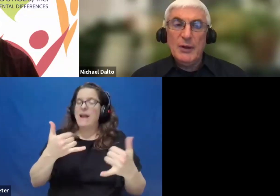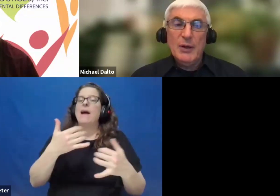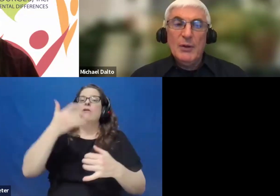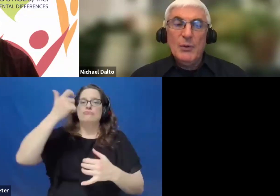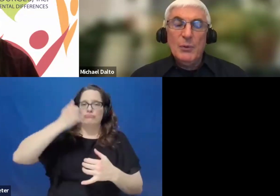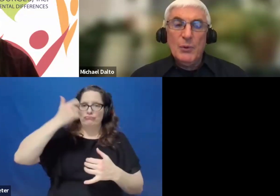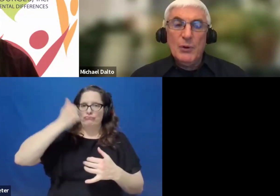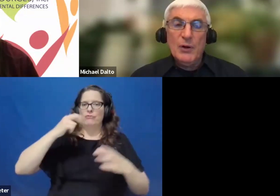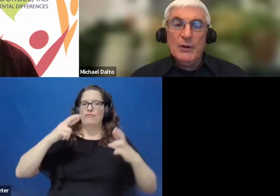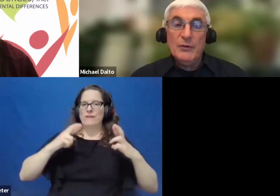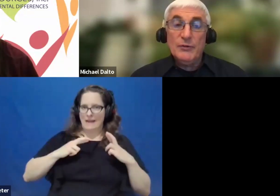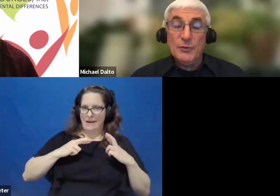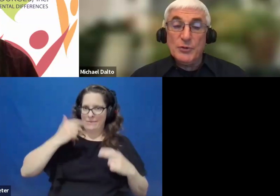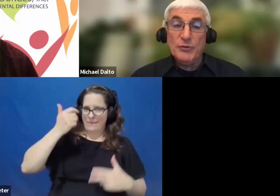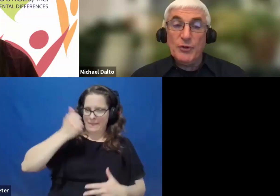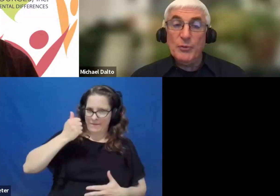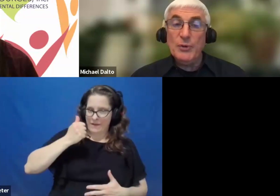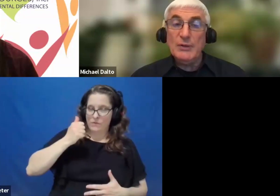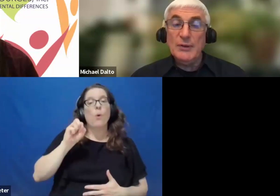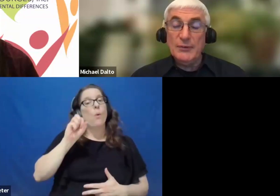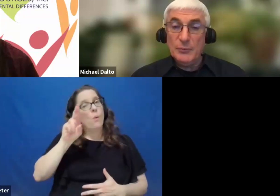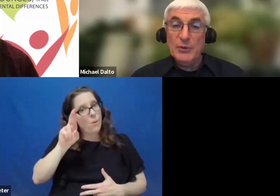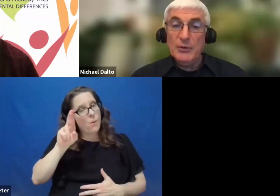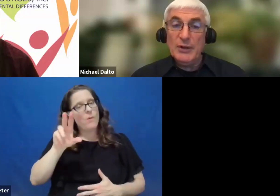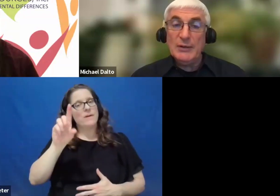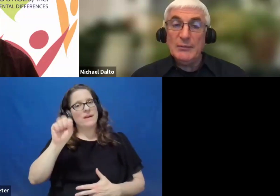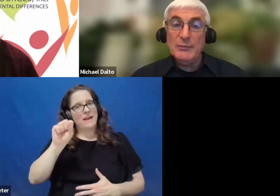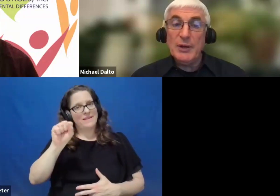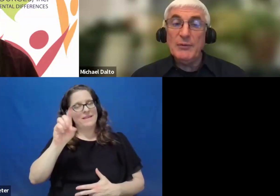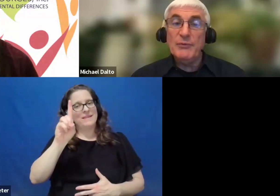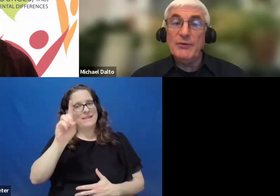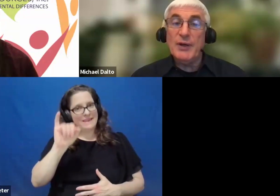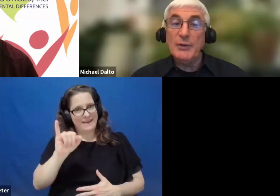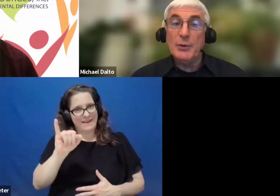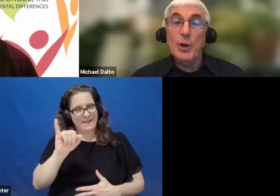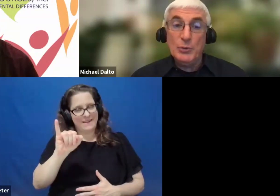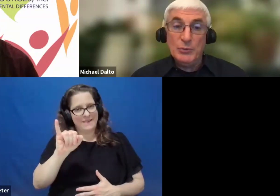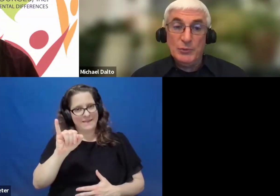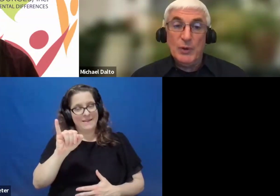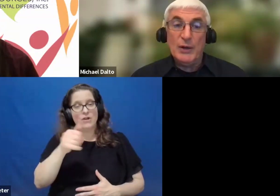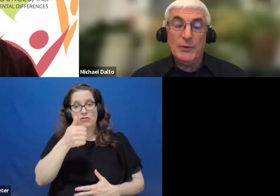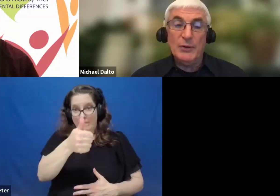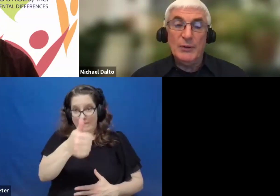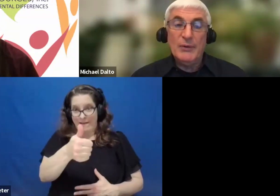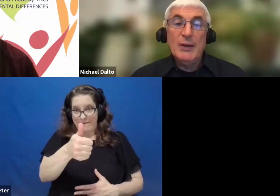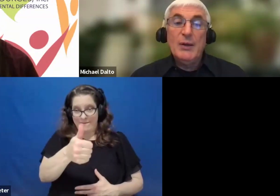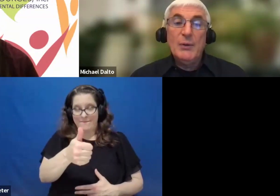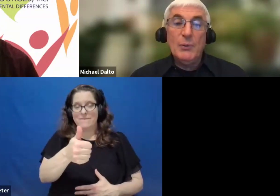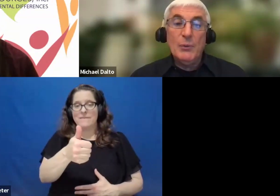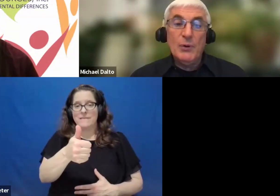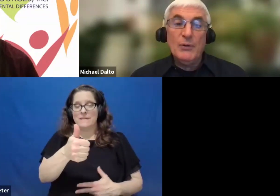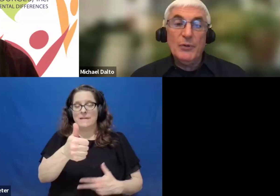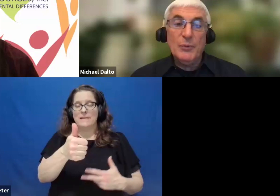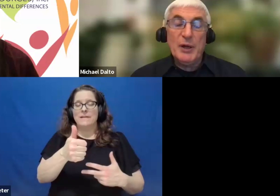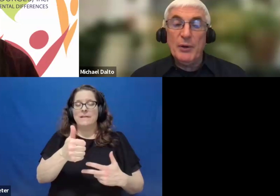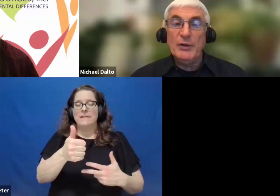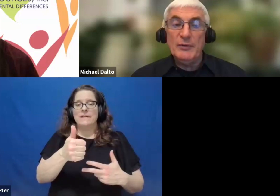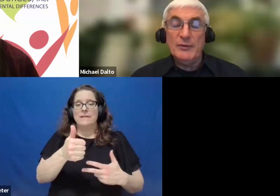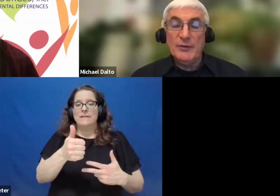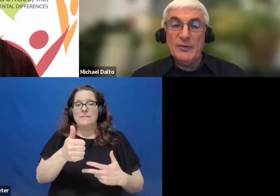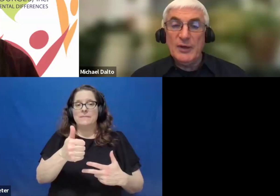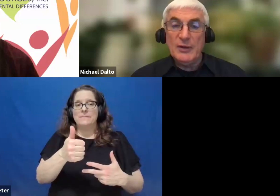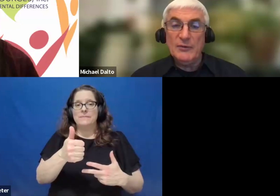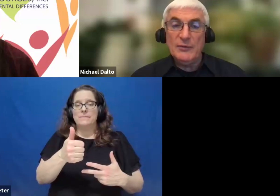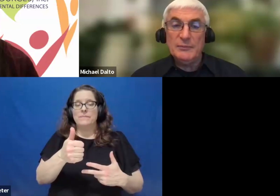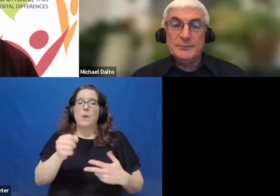benefits or Social Security disability benefits on your own record, or the parent